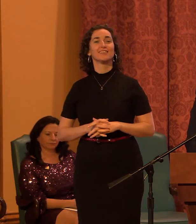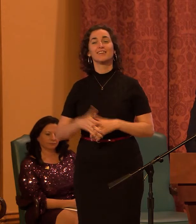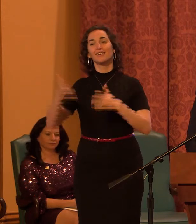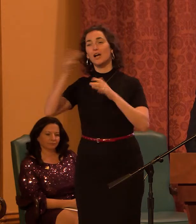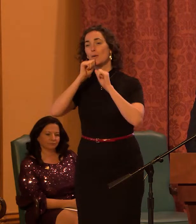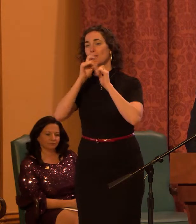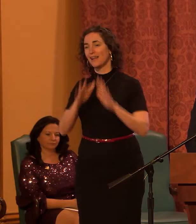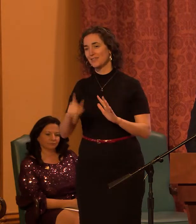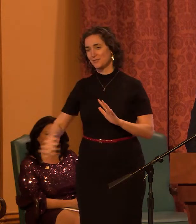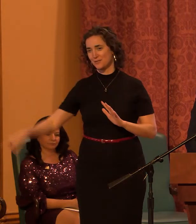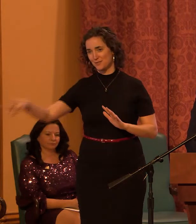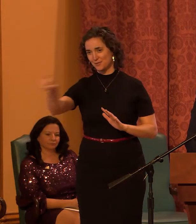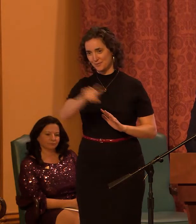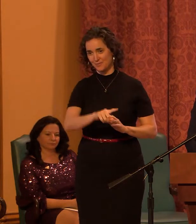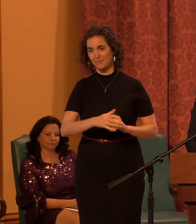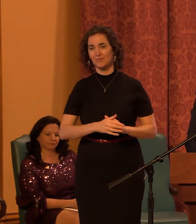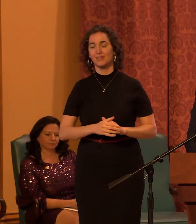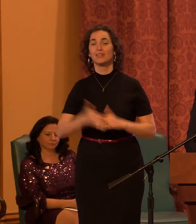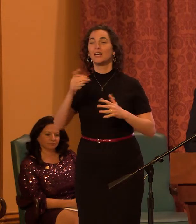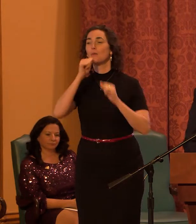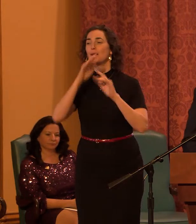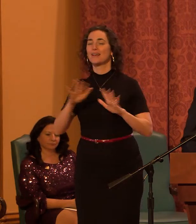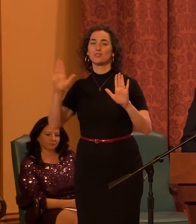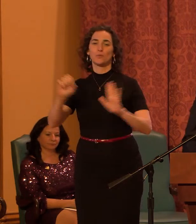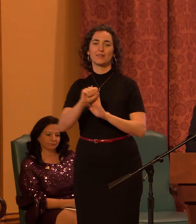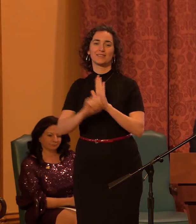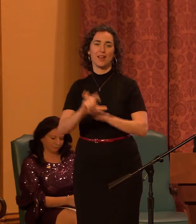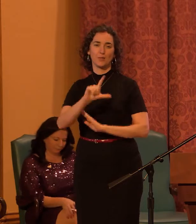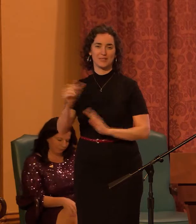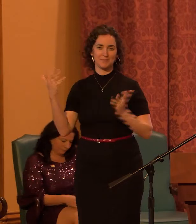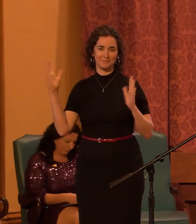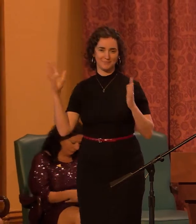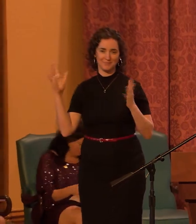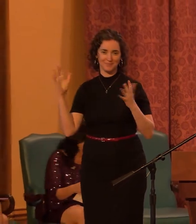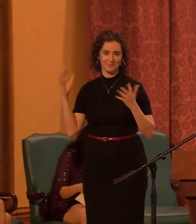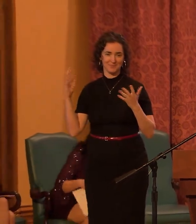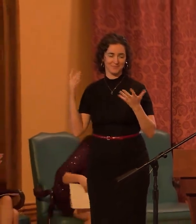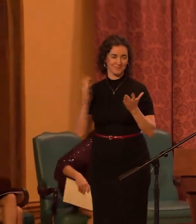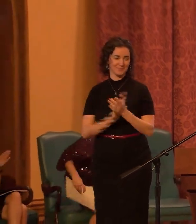and God bless you, and God bless the great state of Louisiana.